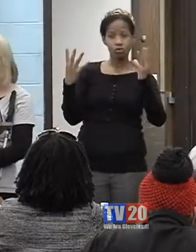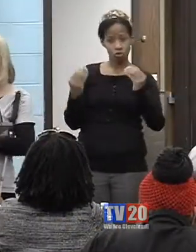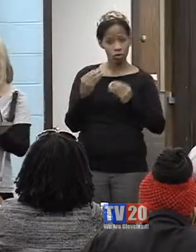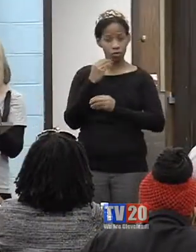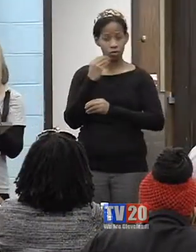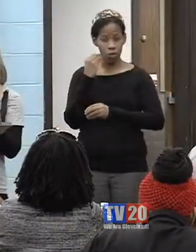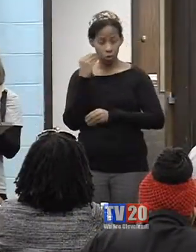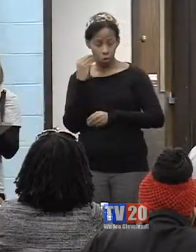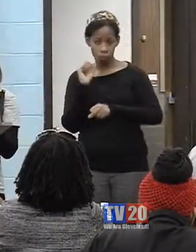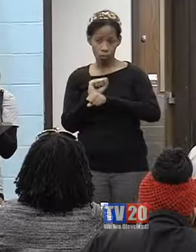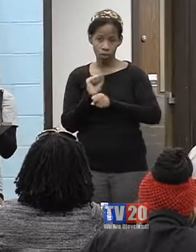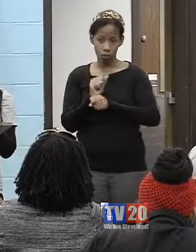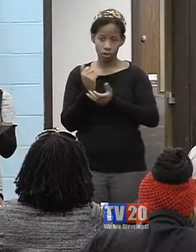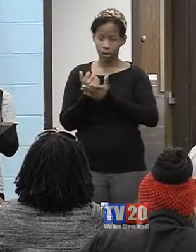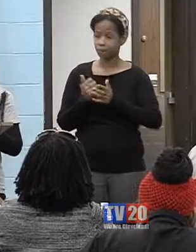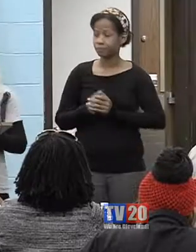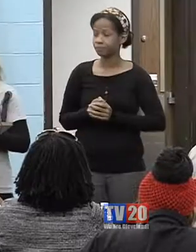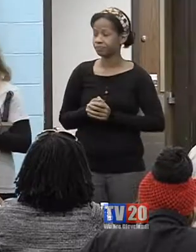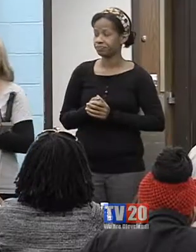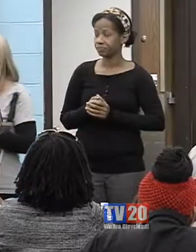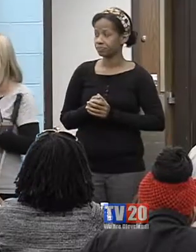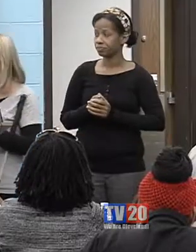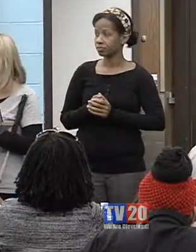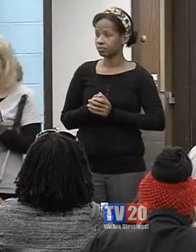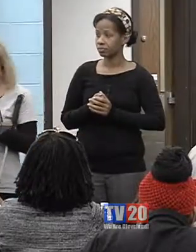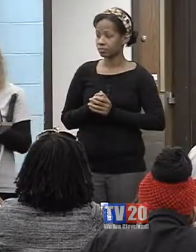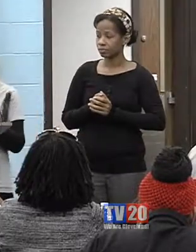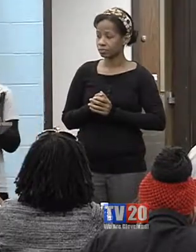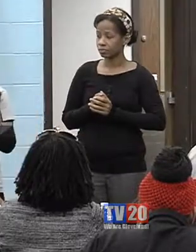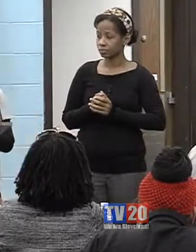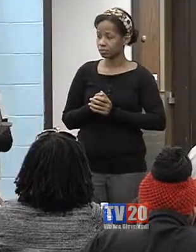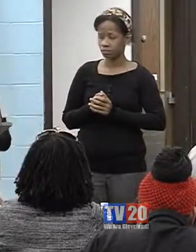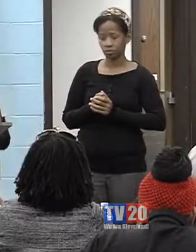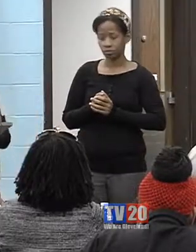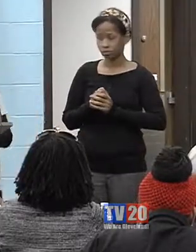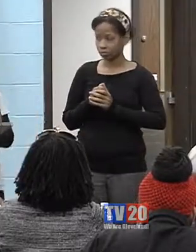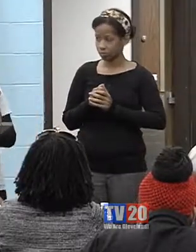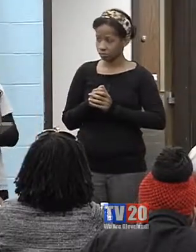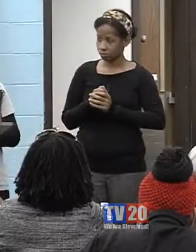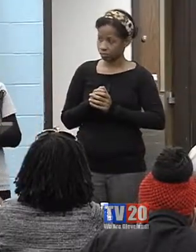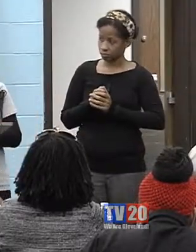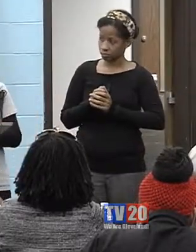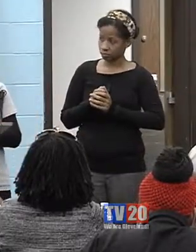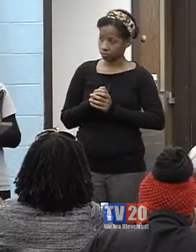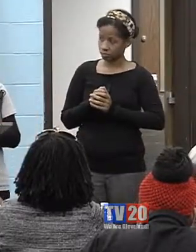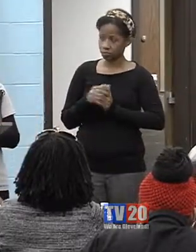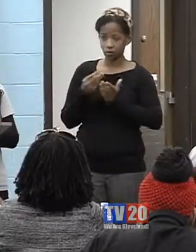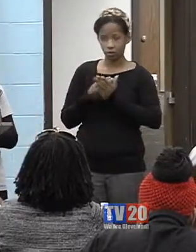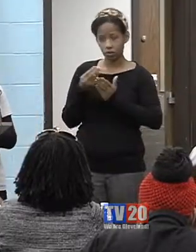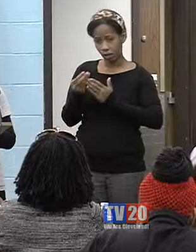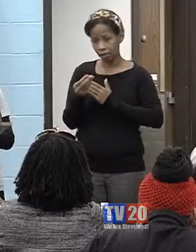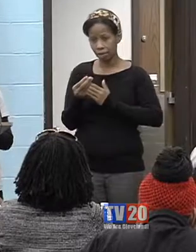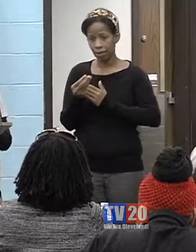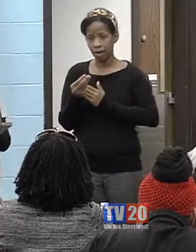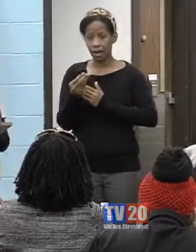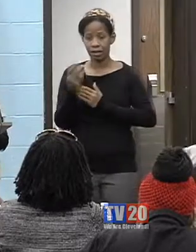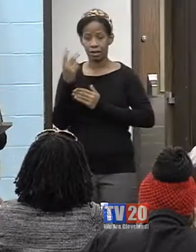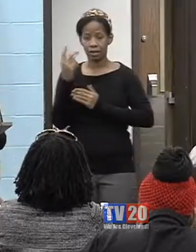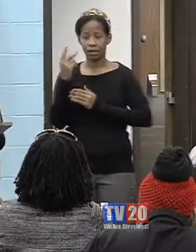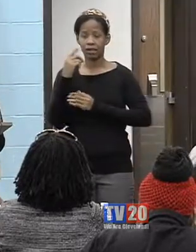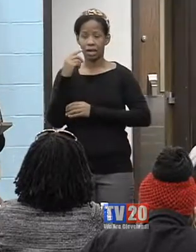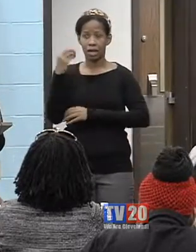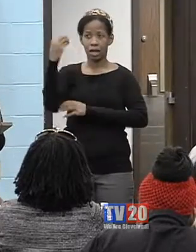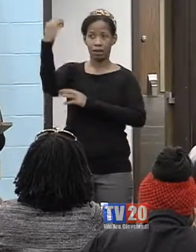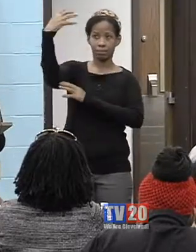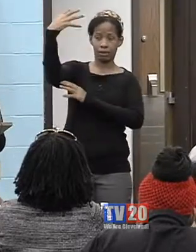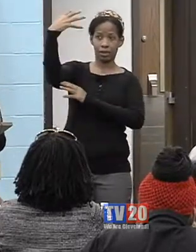can use at lights, and you can put the light below your eyes, not